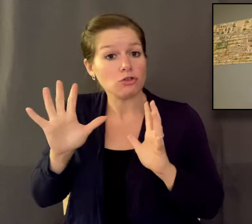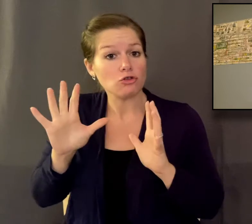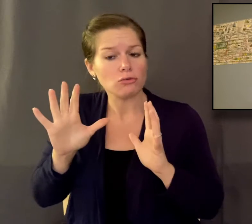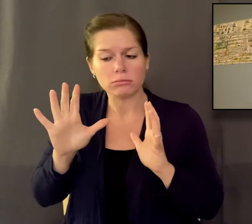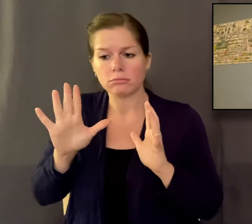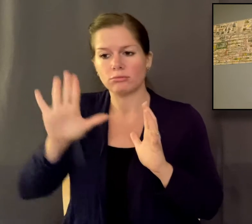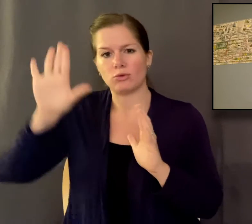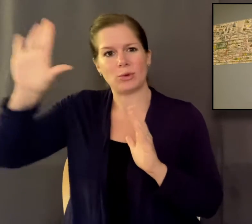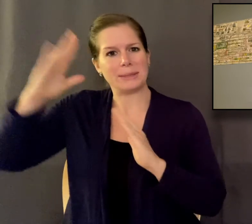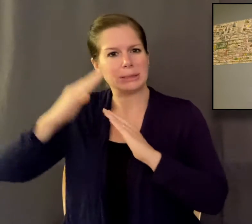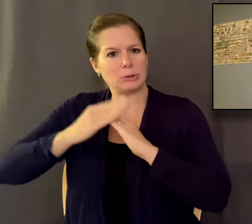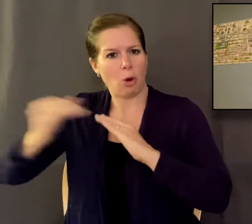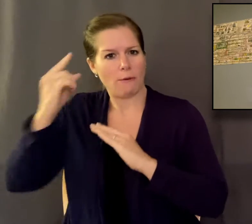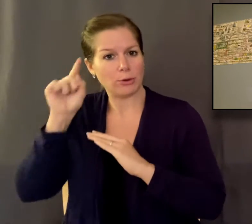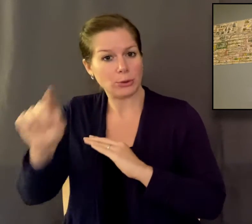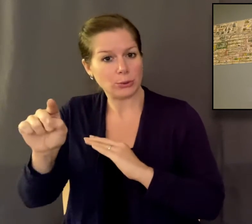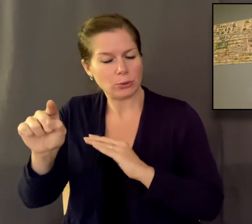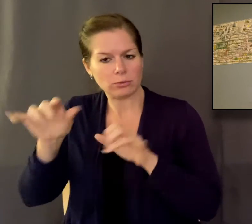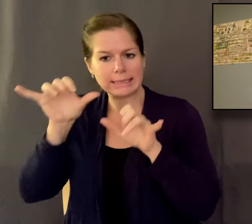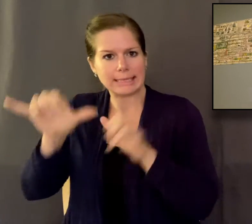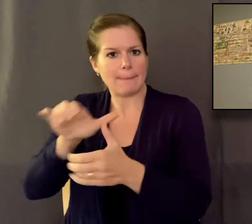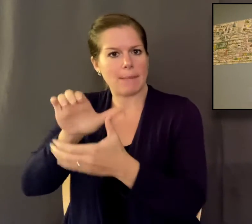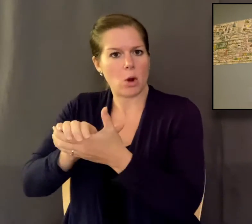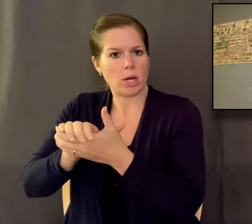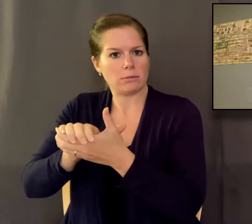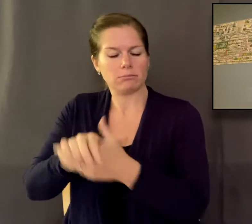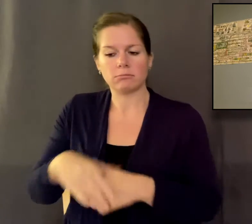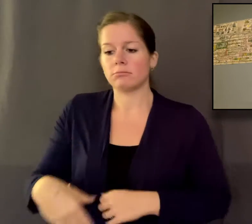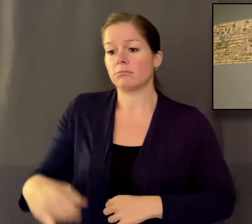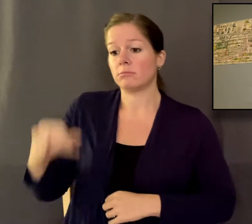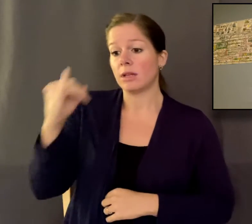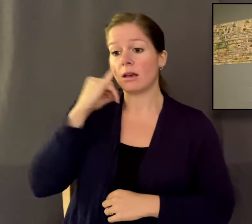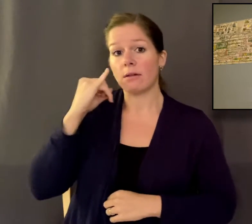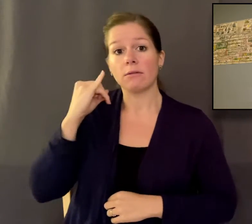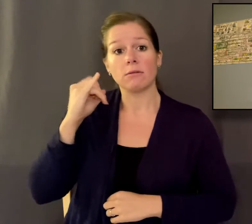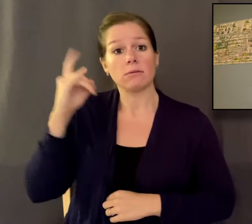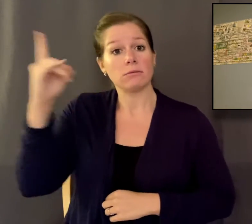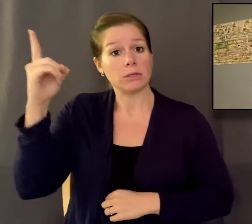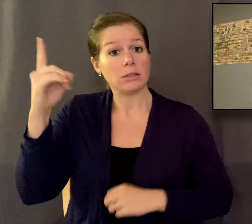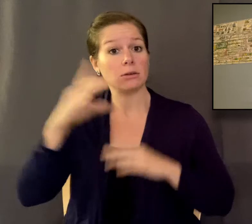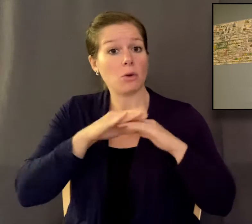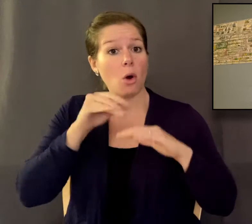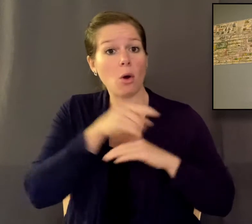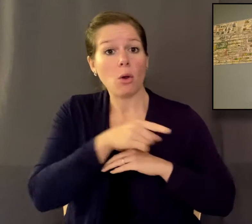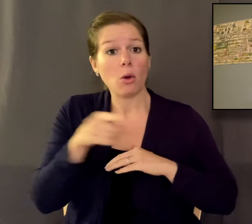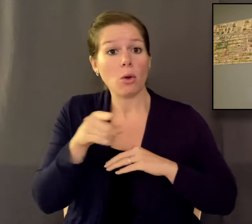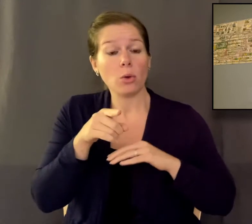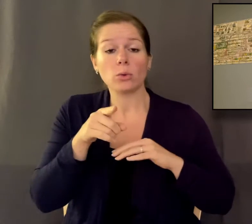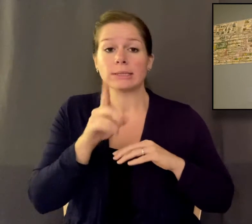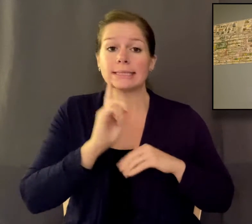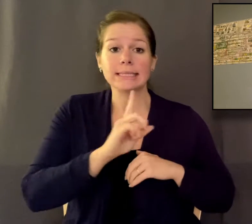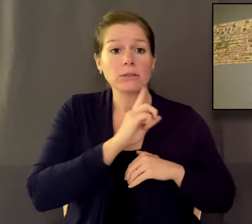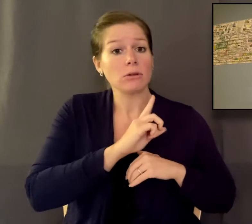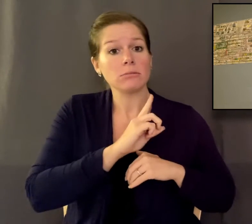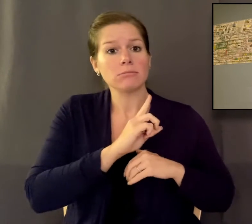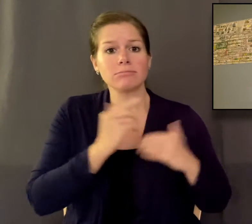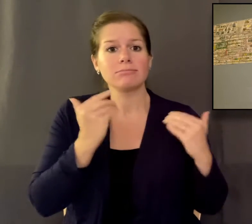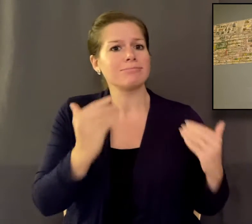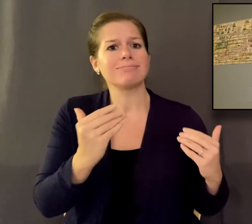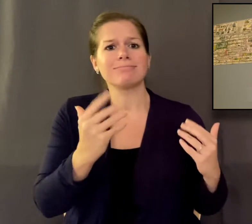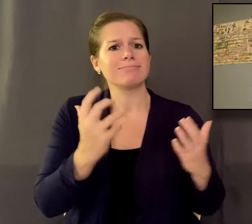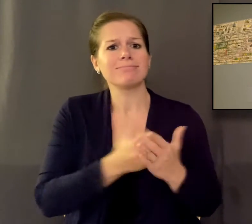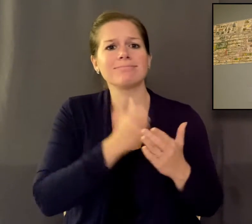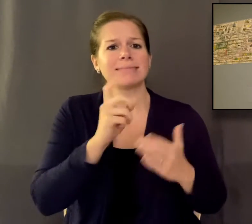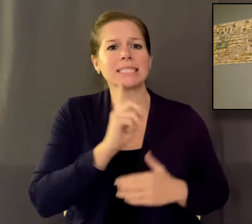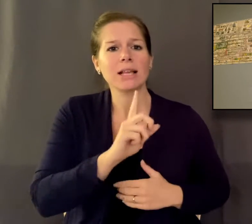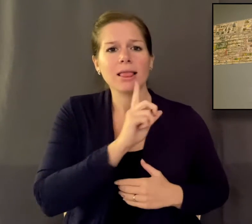If you're single, you're not to live discontent. Now, that doesn't mean that your station can't change and you may want to be married one day, and that's a great thing